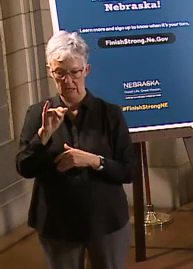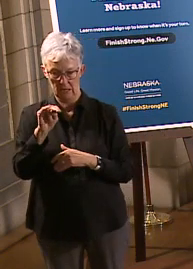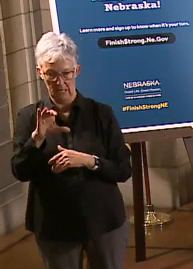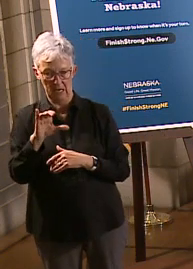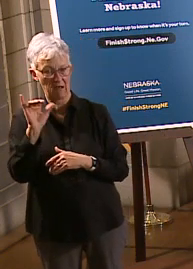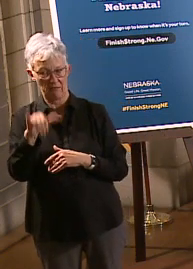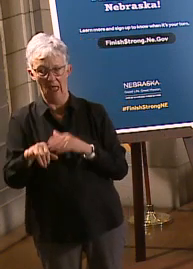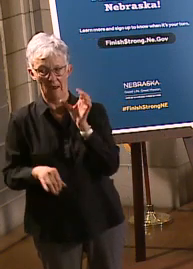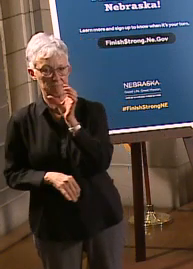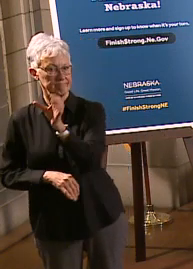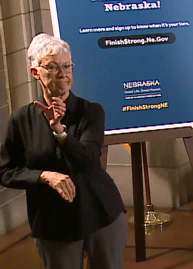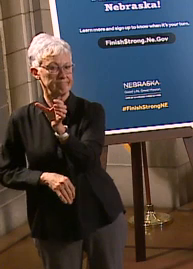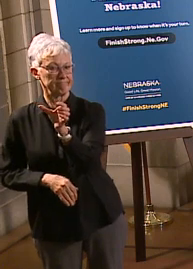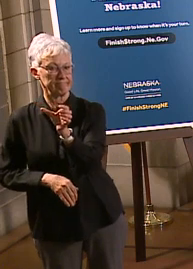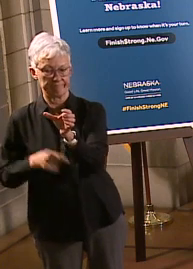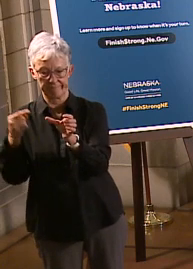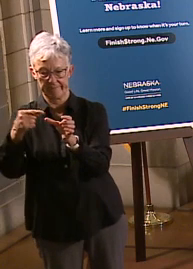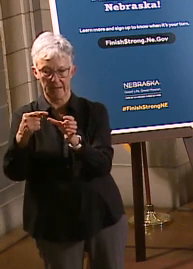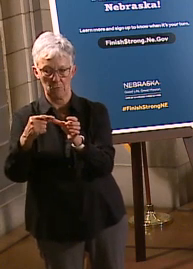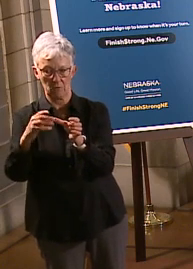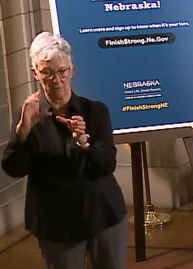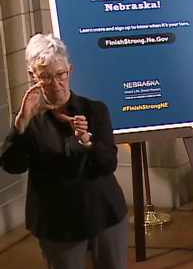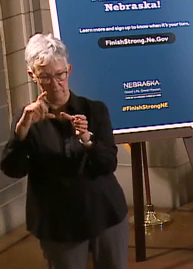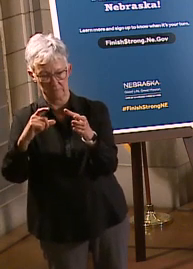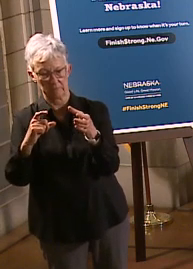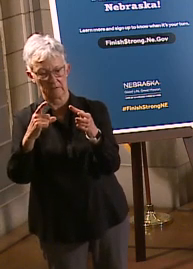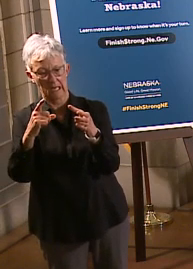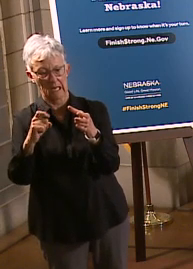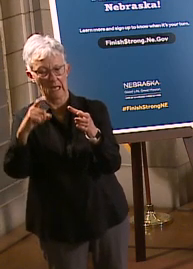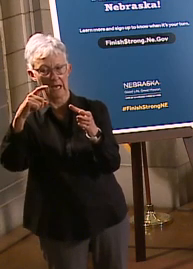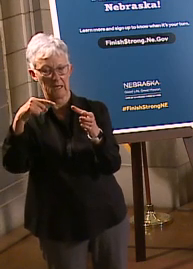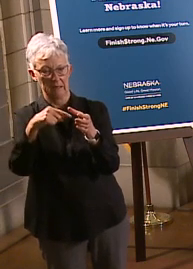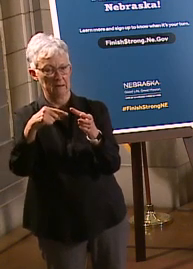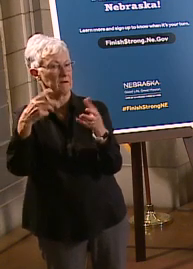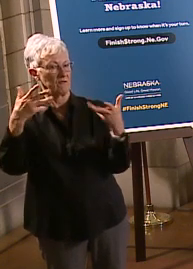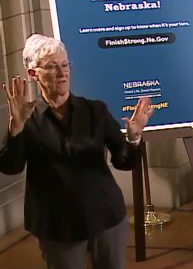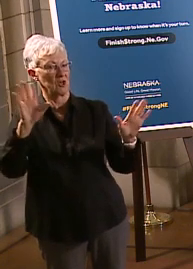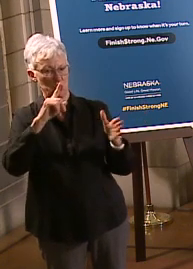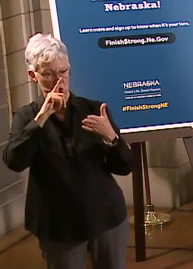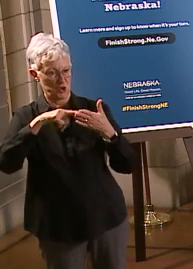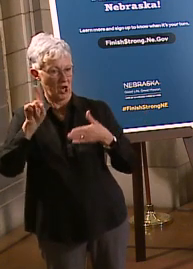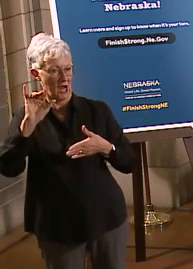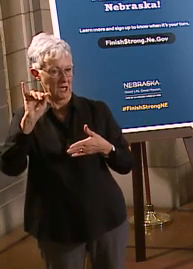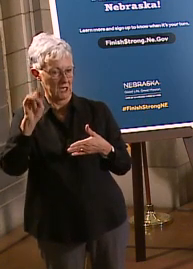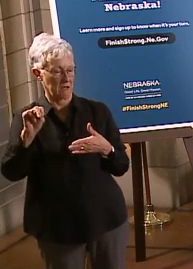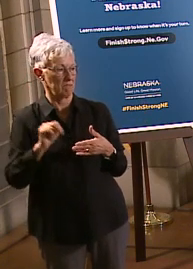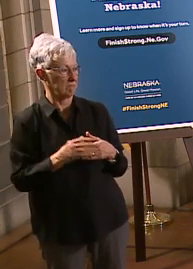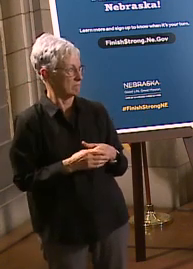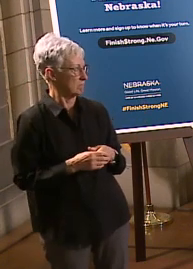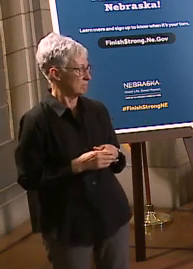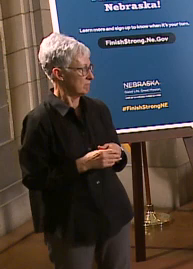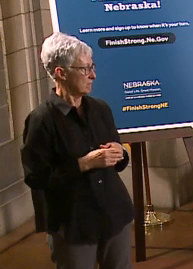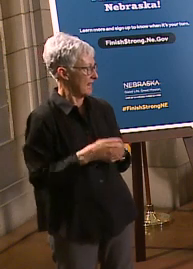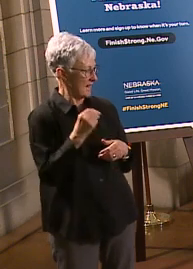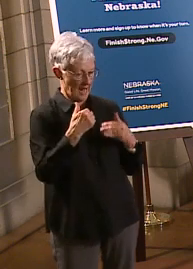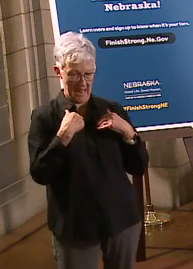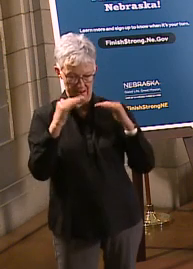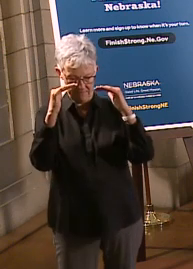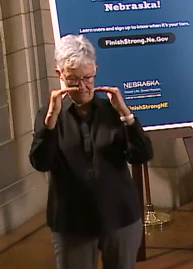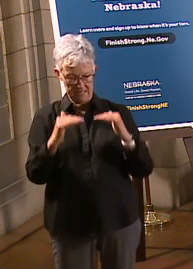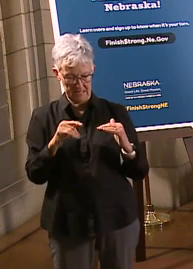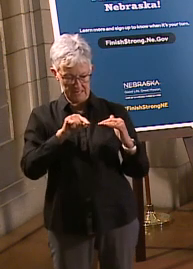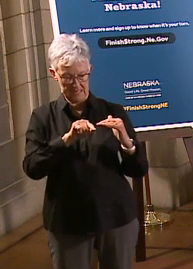And here you can see in the next lines down are the links to change or cancel your appointment. And at the bottom, you can see all the details